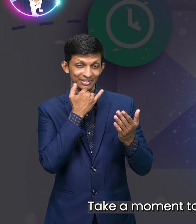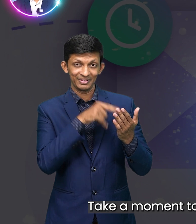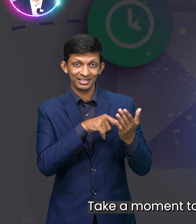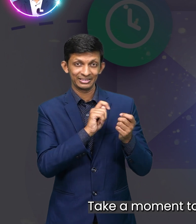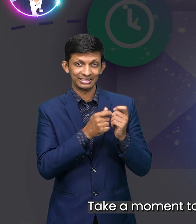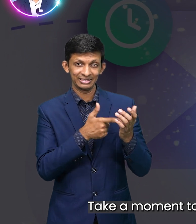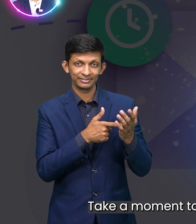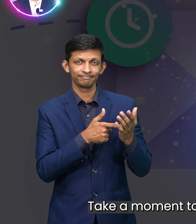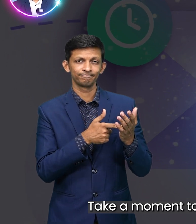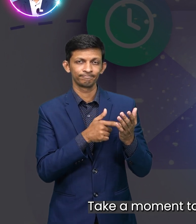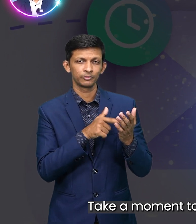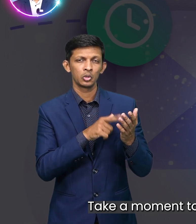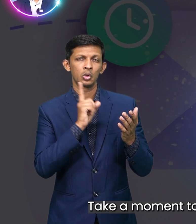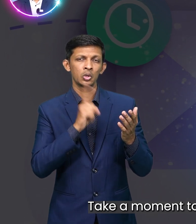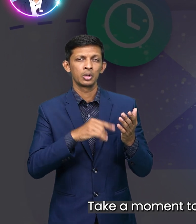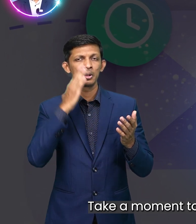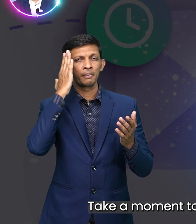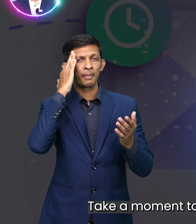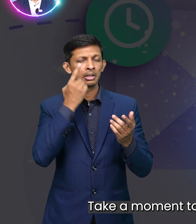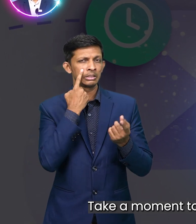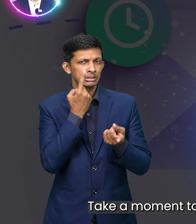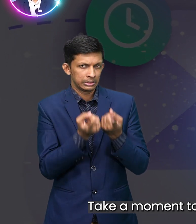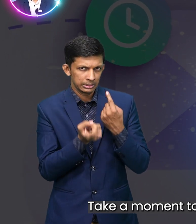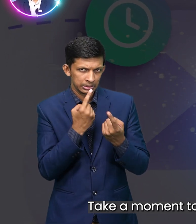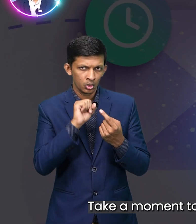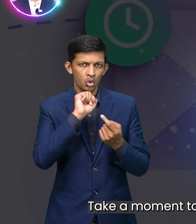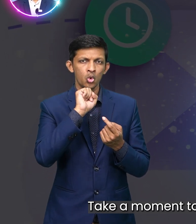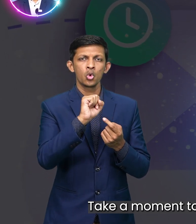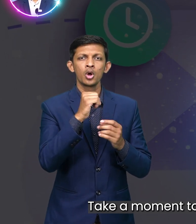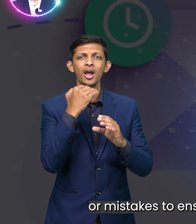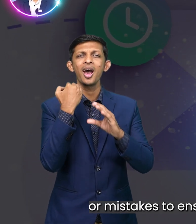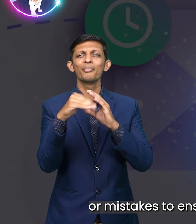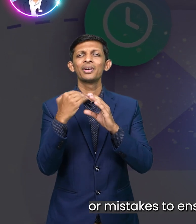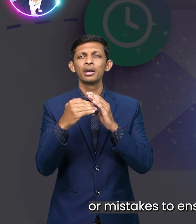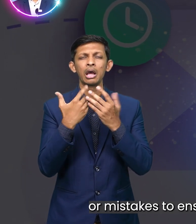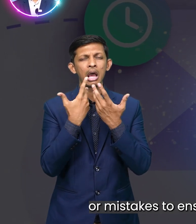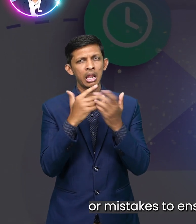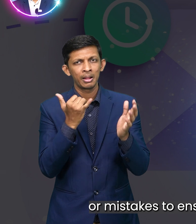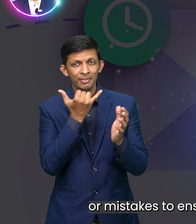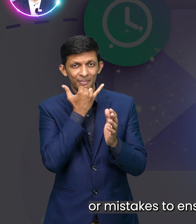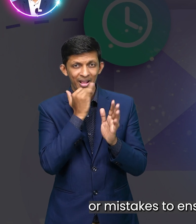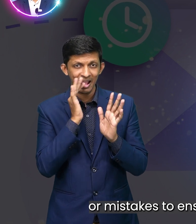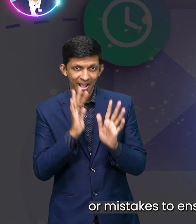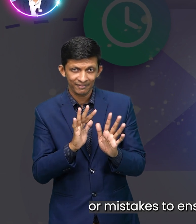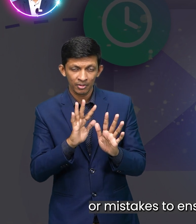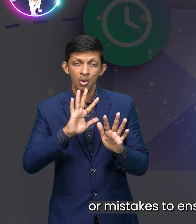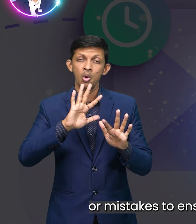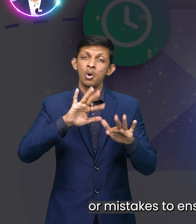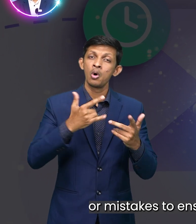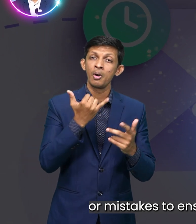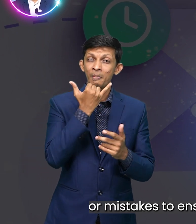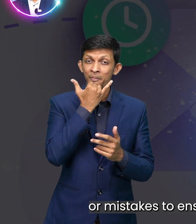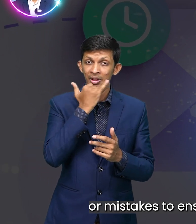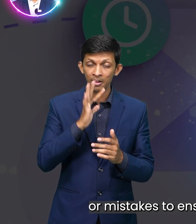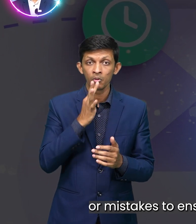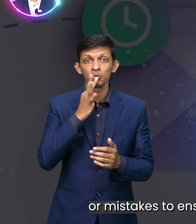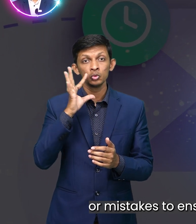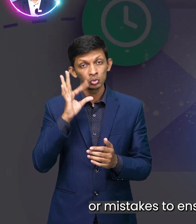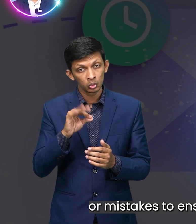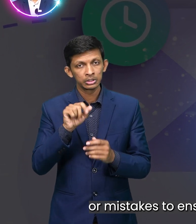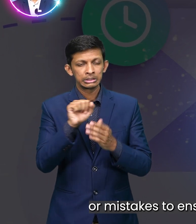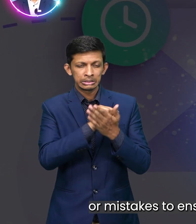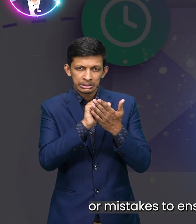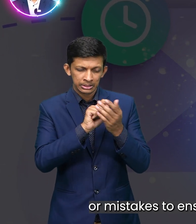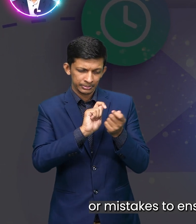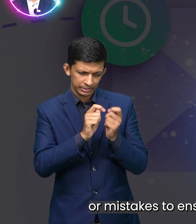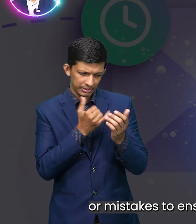Take a moment to check your email for any errors or mistakes to ensure it is polished and